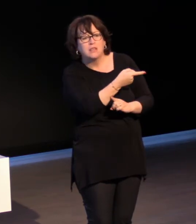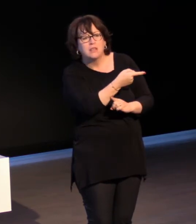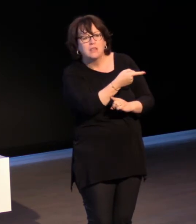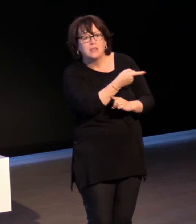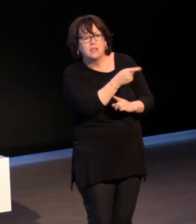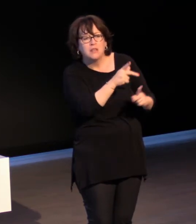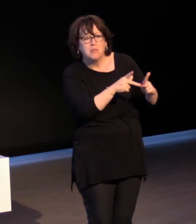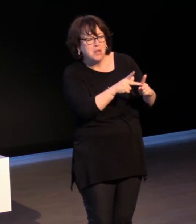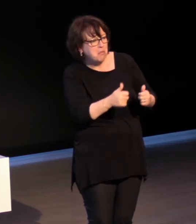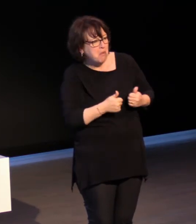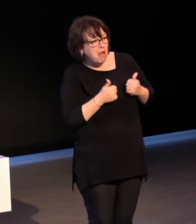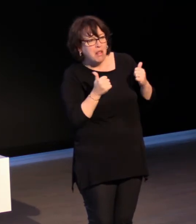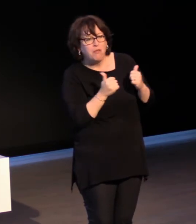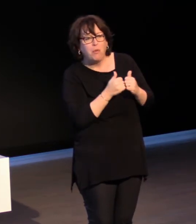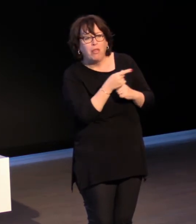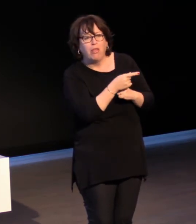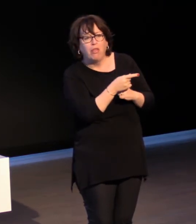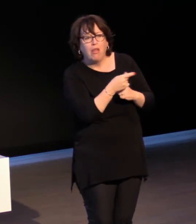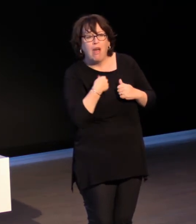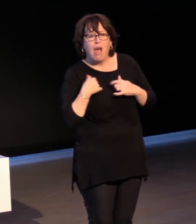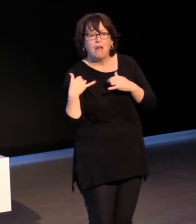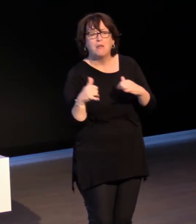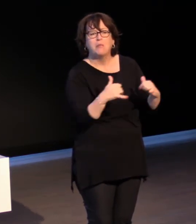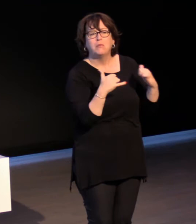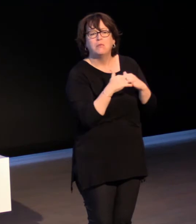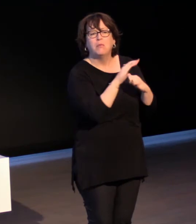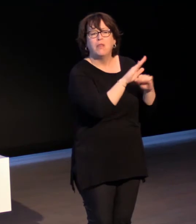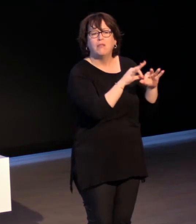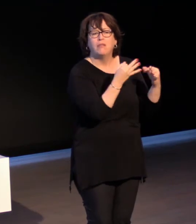played football with their kids.